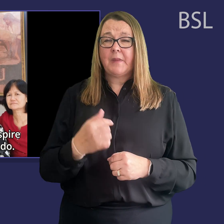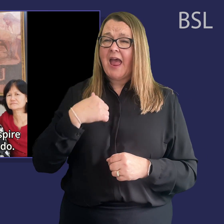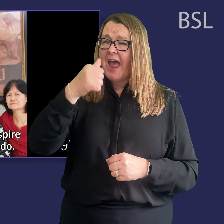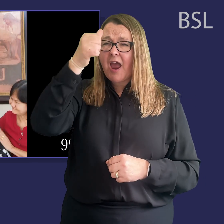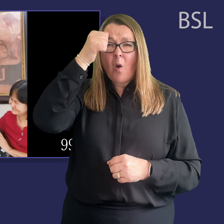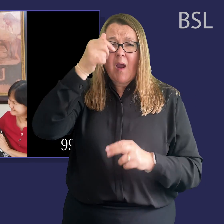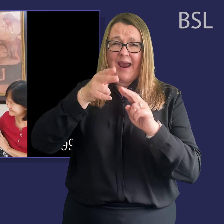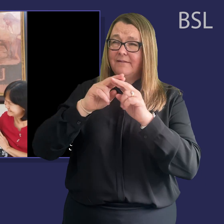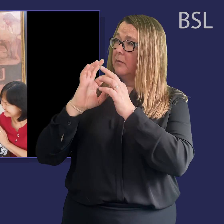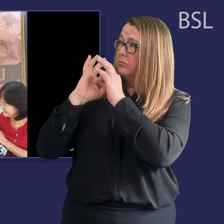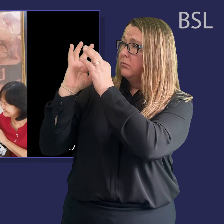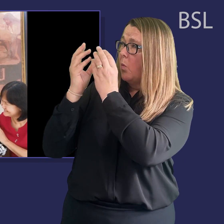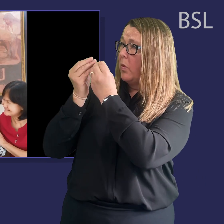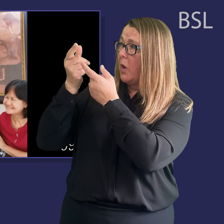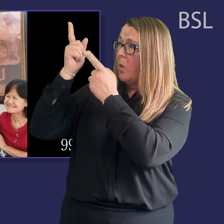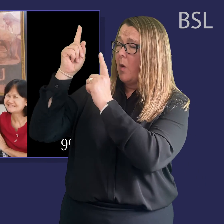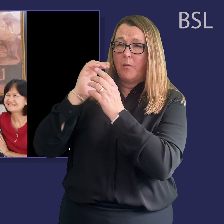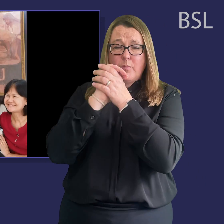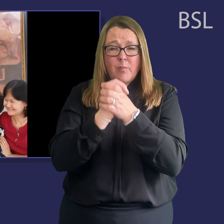to do.